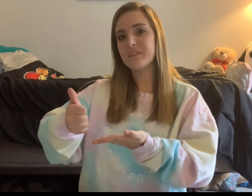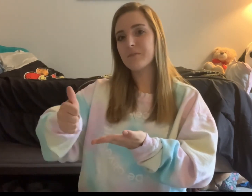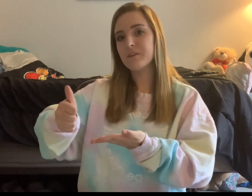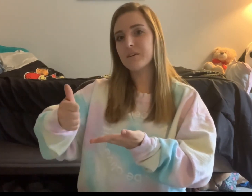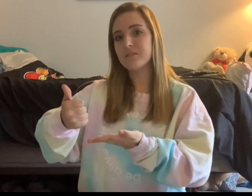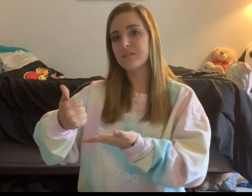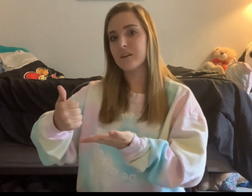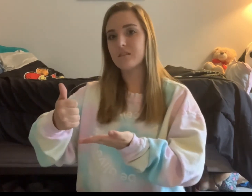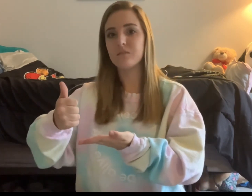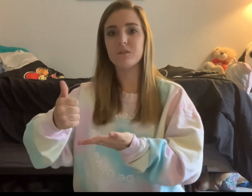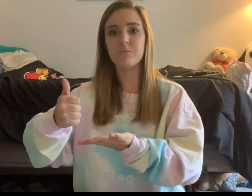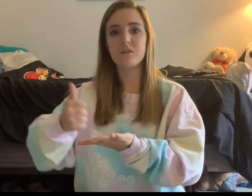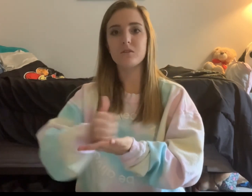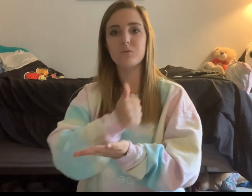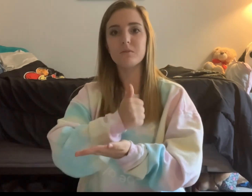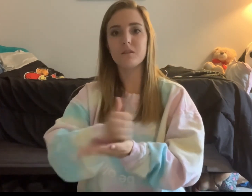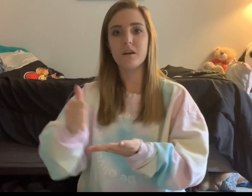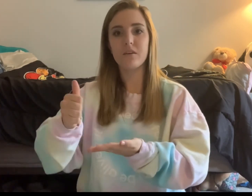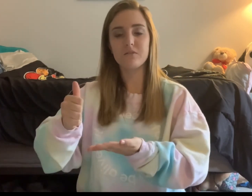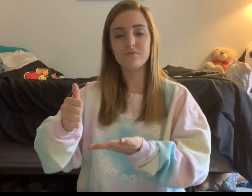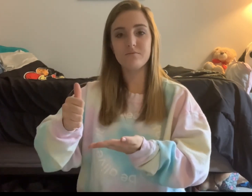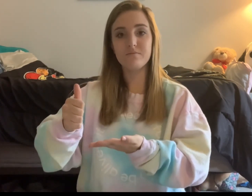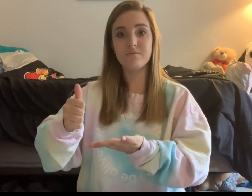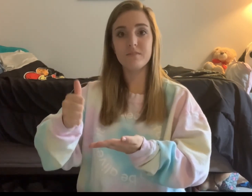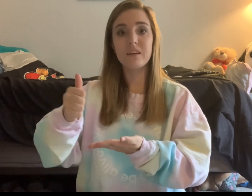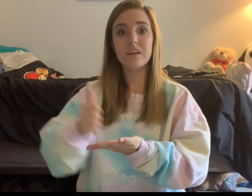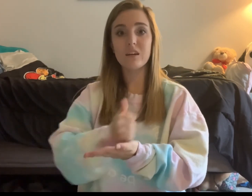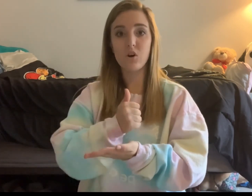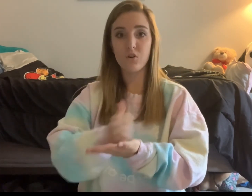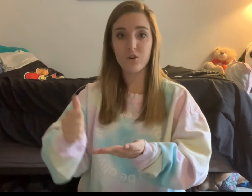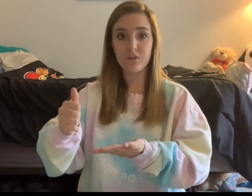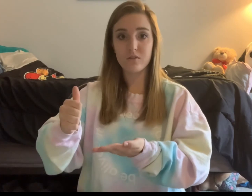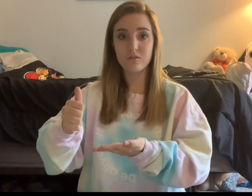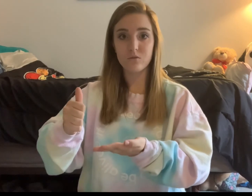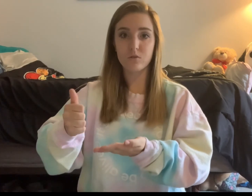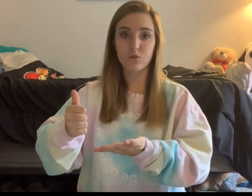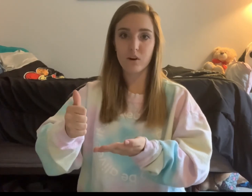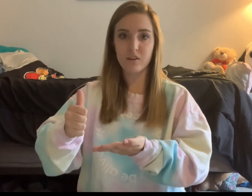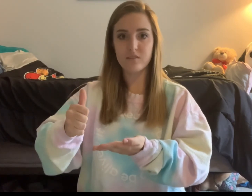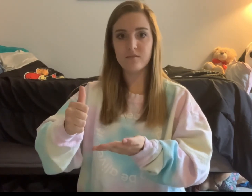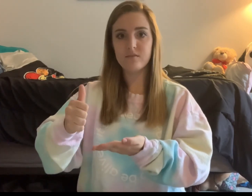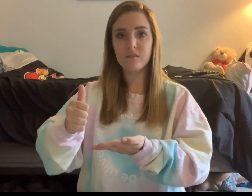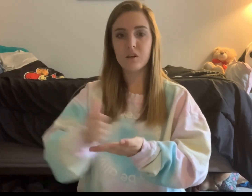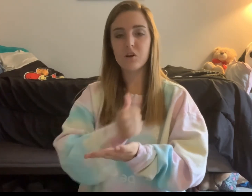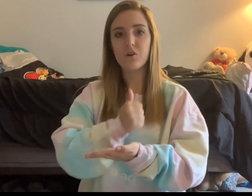dominant is in like a thumbs up and it swipes in, out. Card or credit. Card.